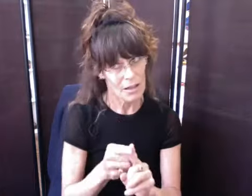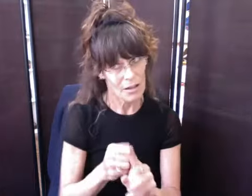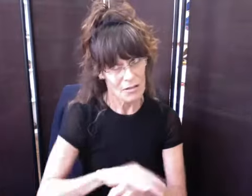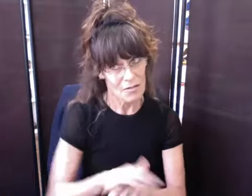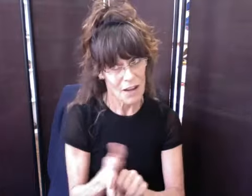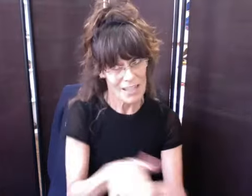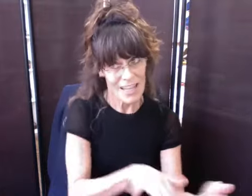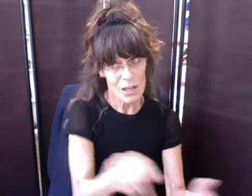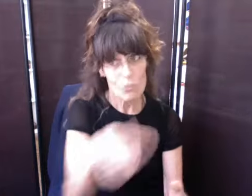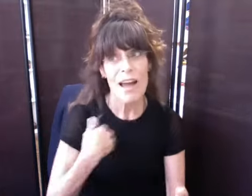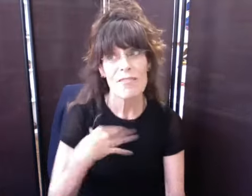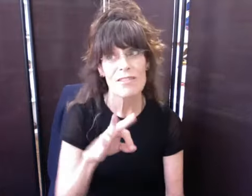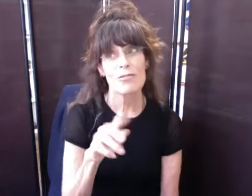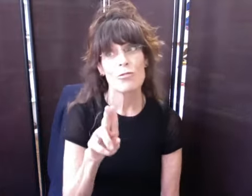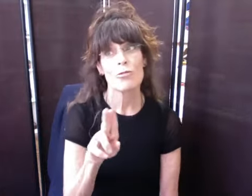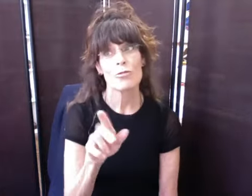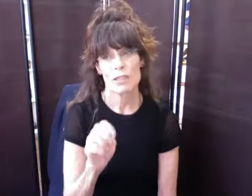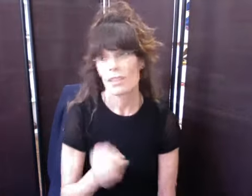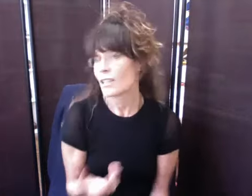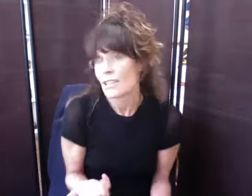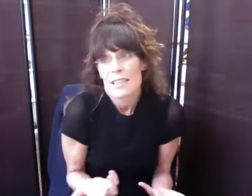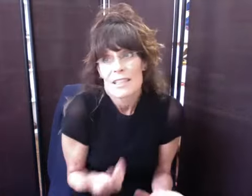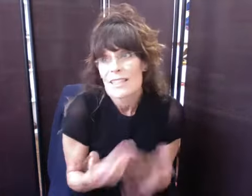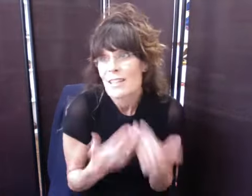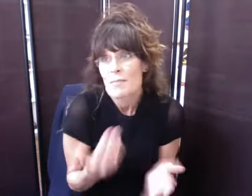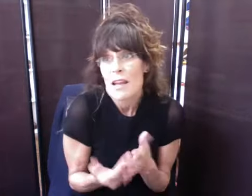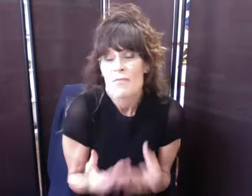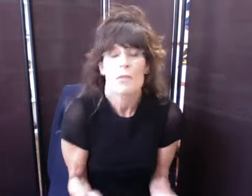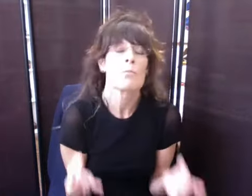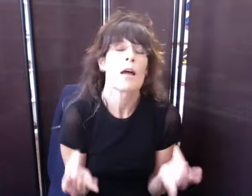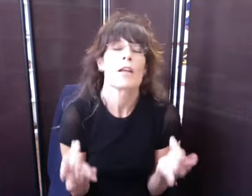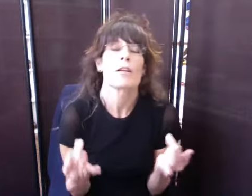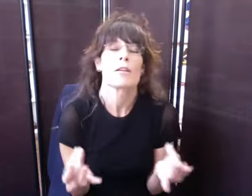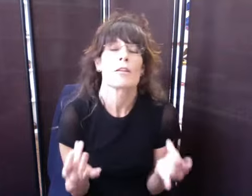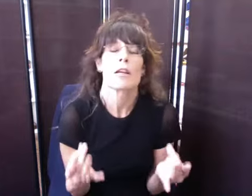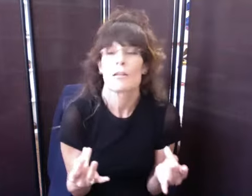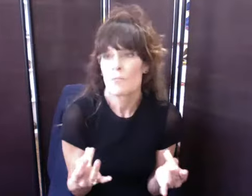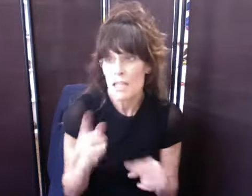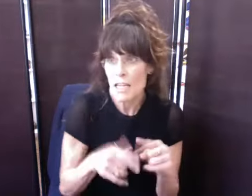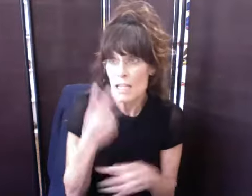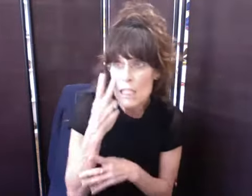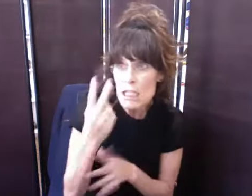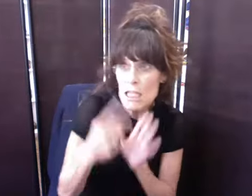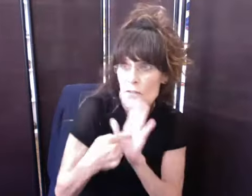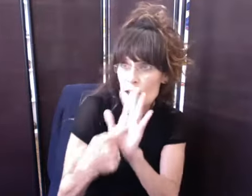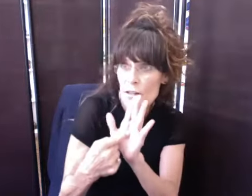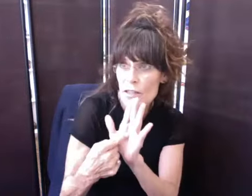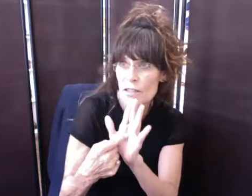flu. Even if we medicate you to the point of no visible symptoms at all, until the virus is dead, man, you've got the